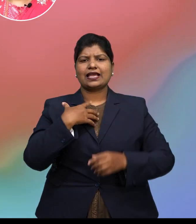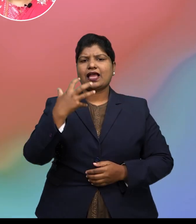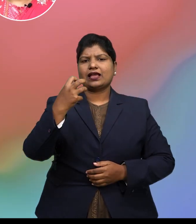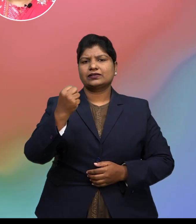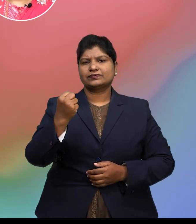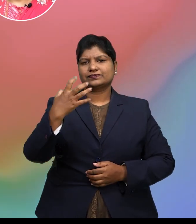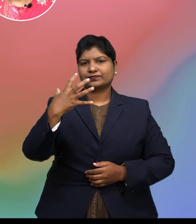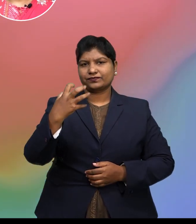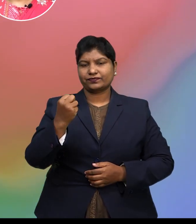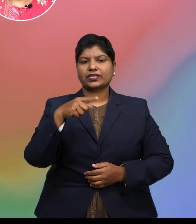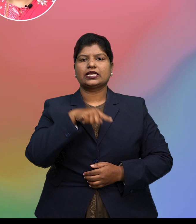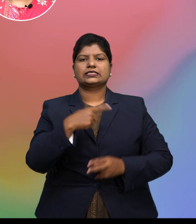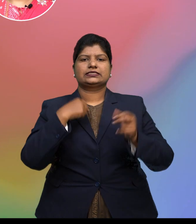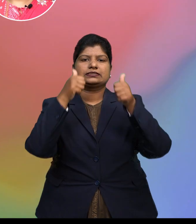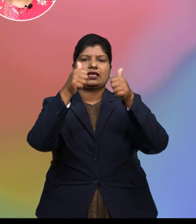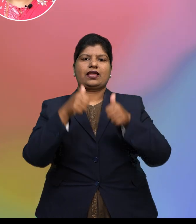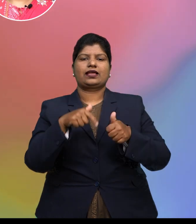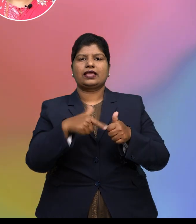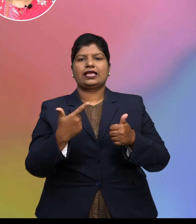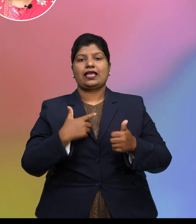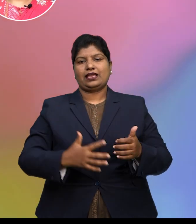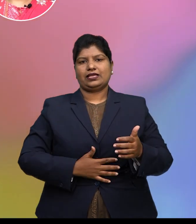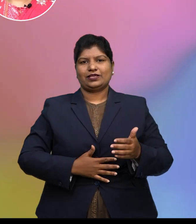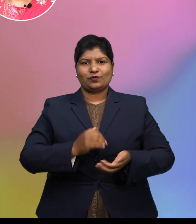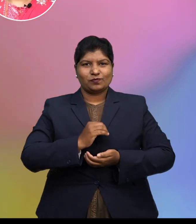resulting in labor pains.